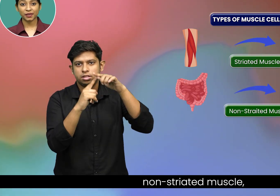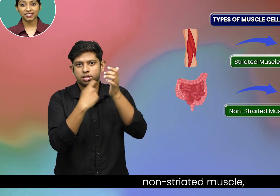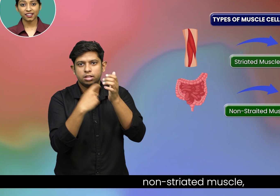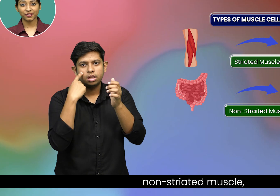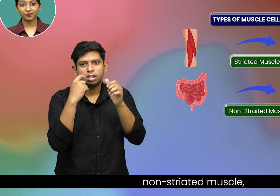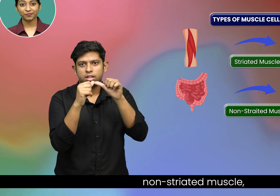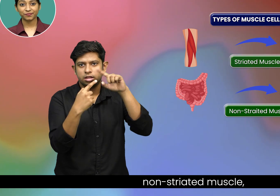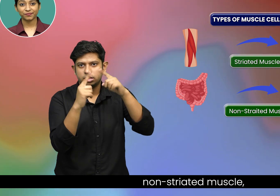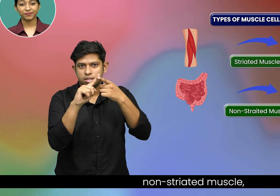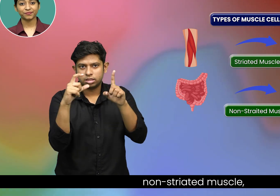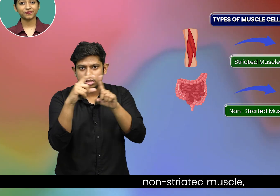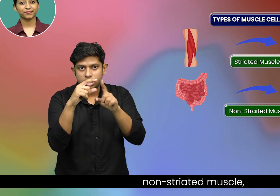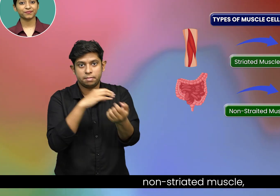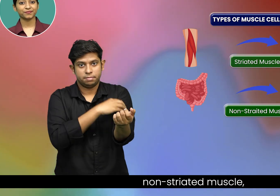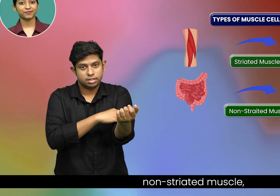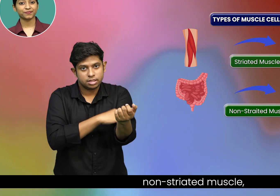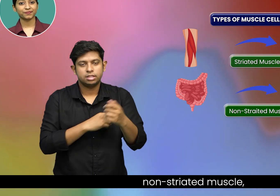non-striated muscle,